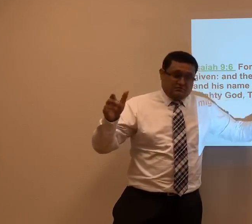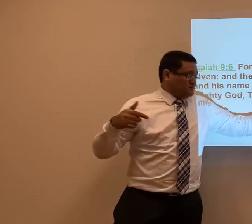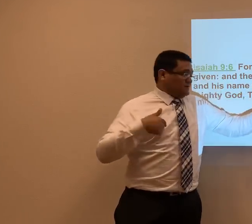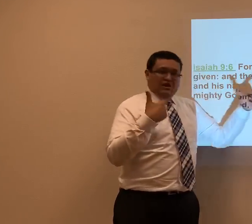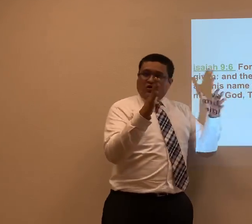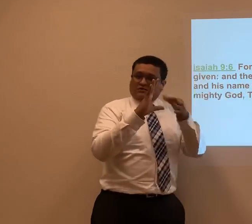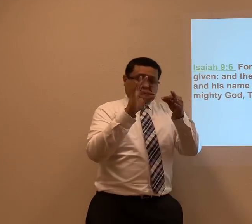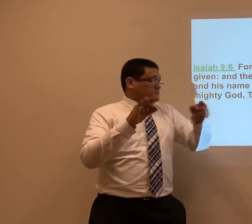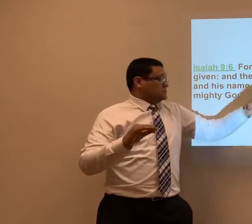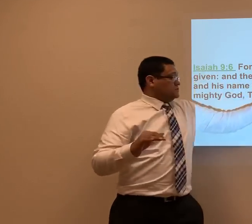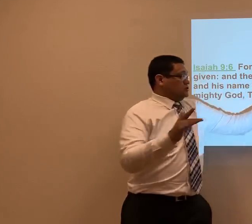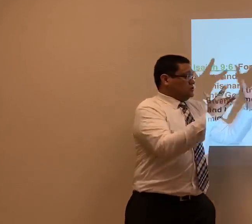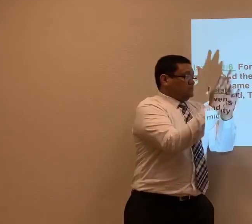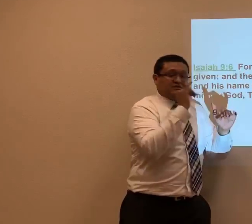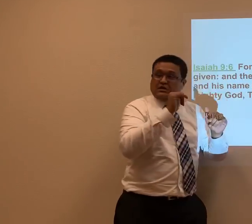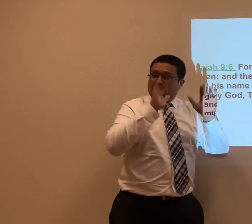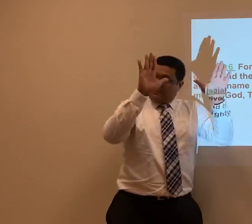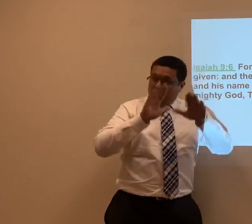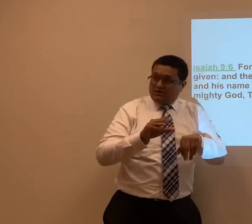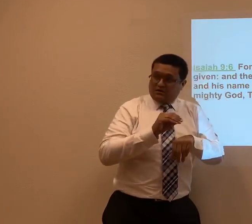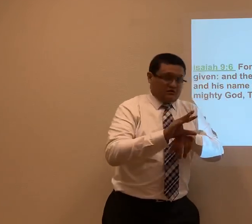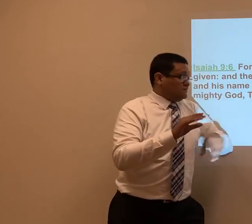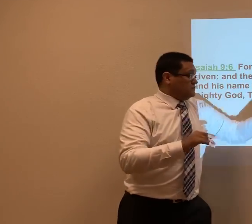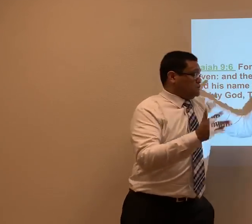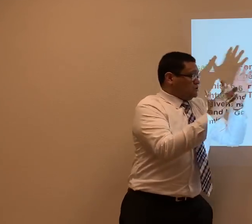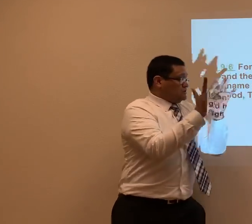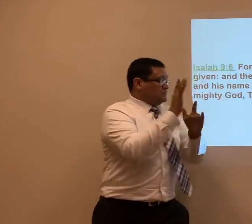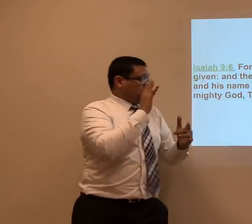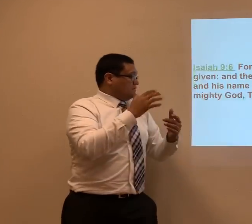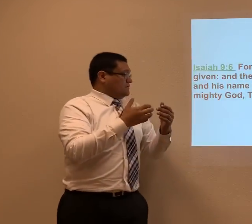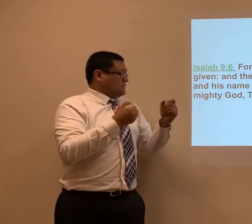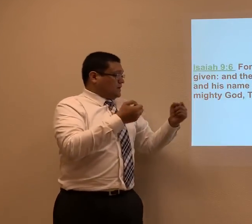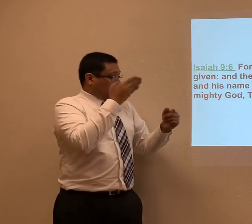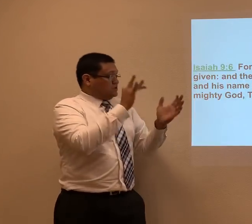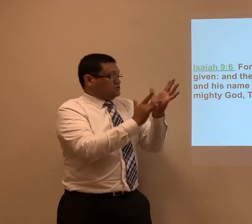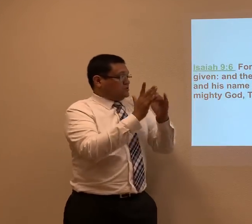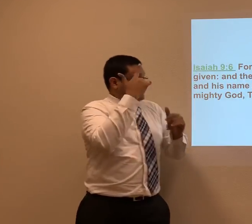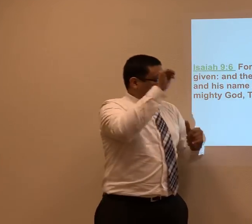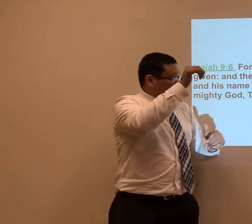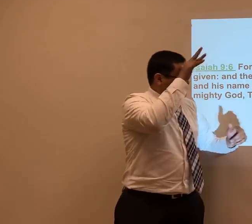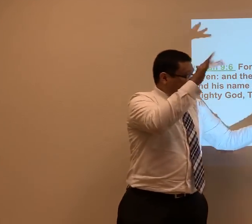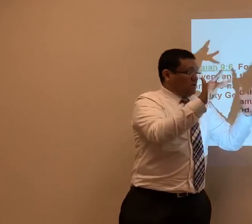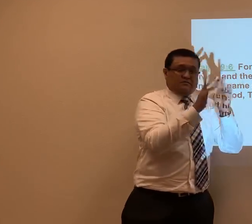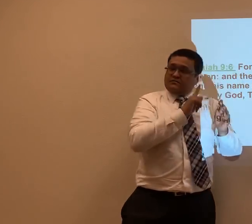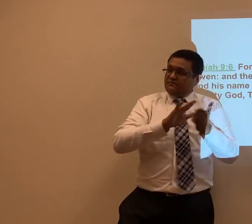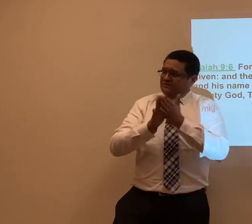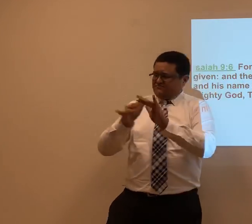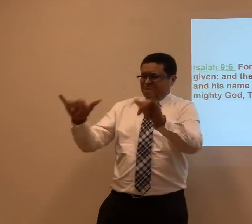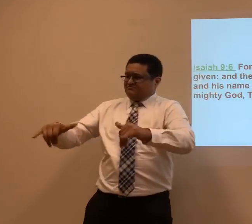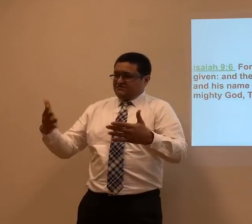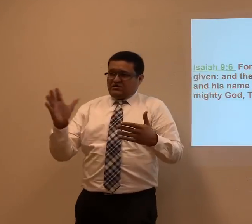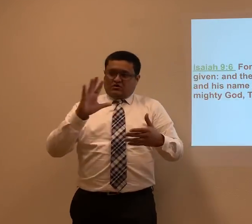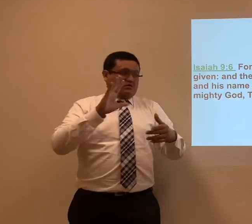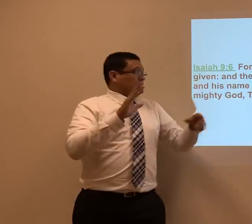and when he comes, there'll be peace. So Jesus is called the Wonderful Counselor. He's a mighty God.